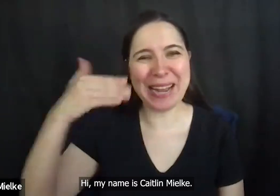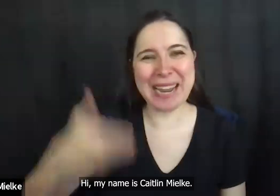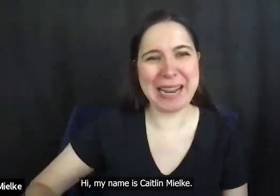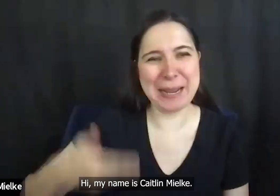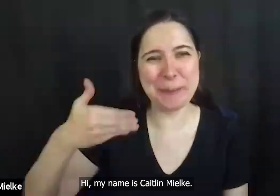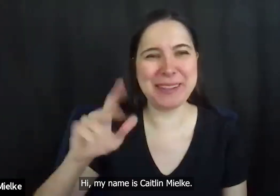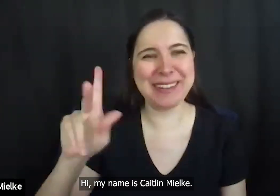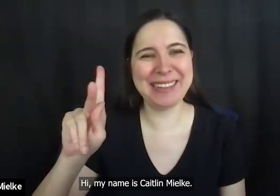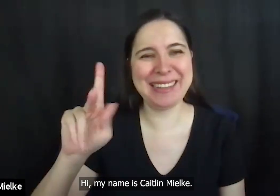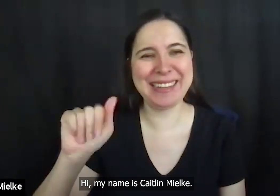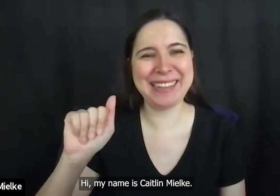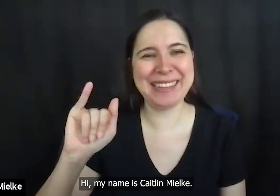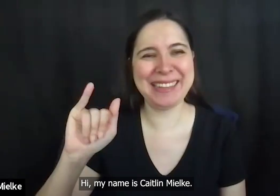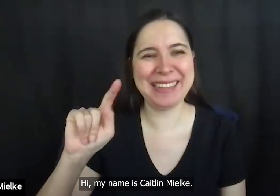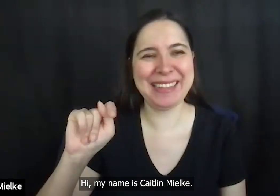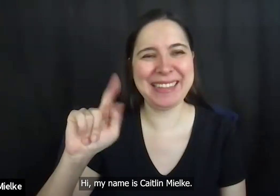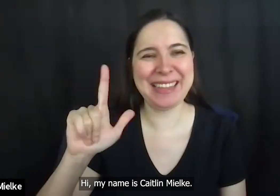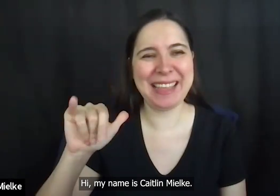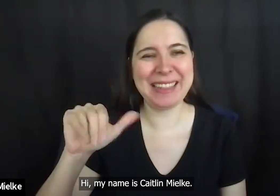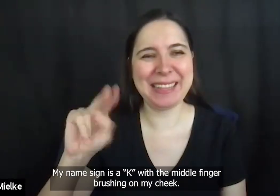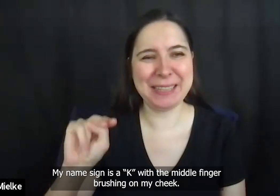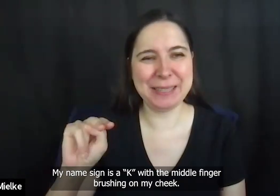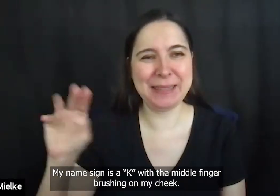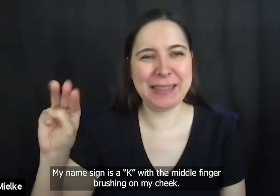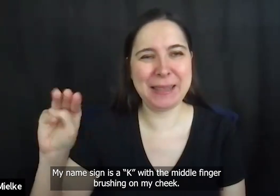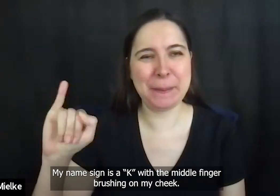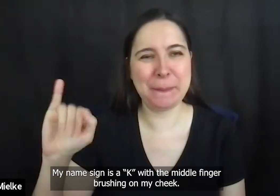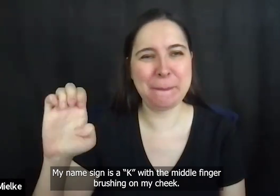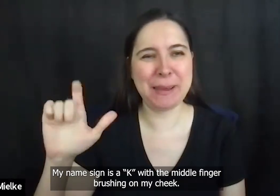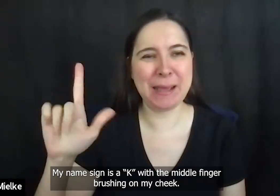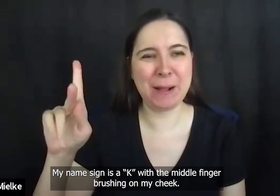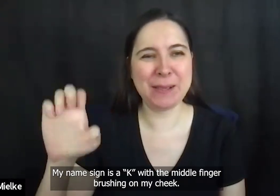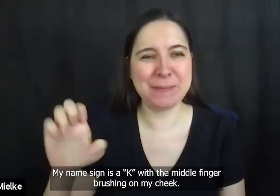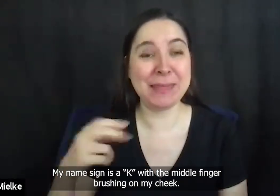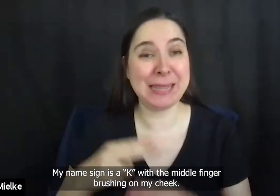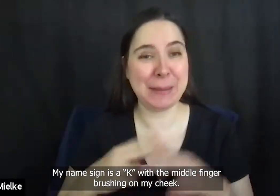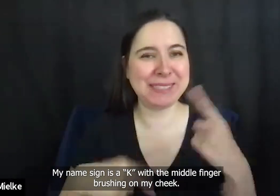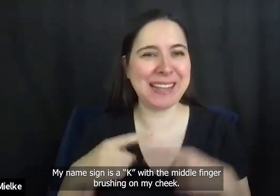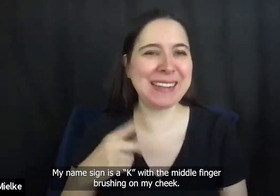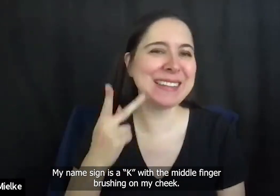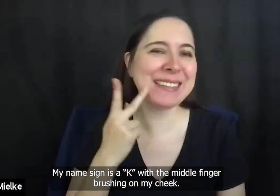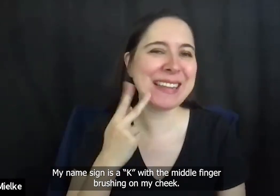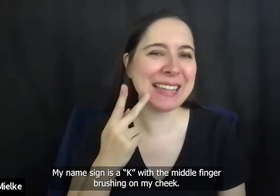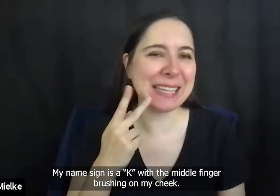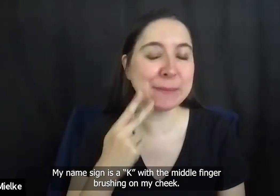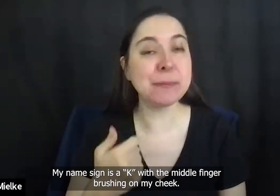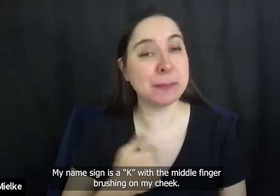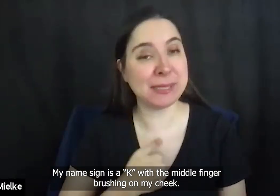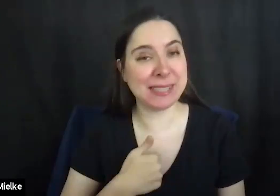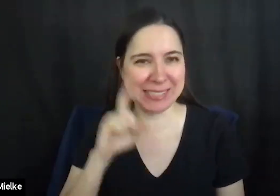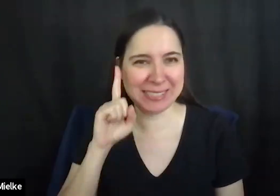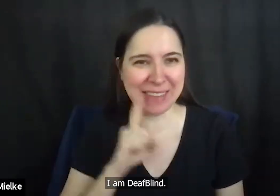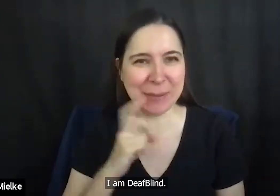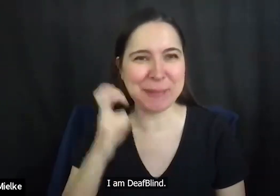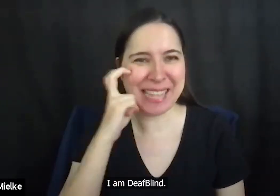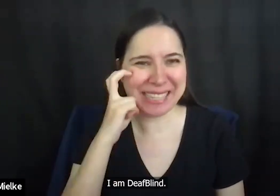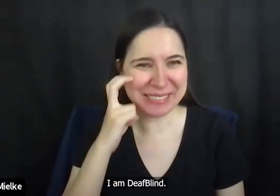Hi, my name is Kaitlyn Mielke. My name sign is a K with the middle finger brushing on my cheek. I am